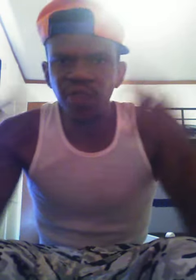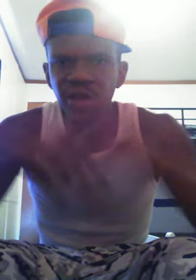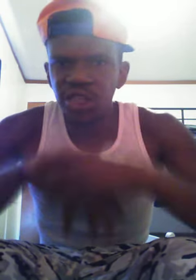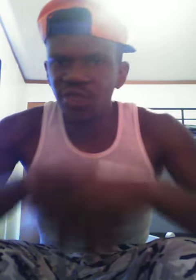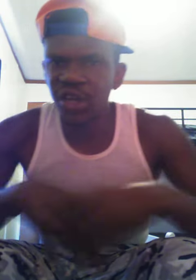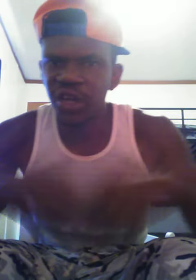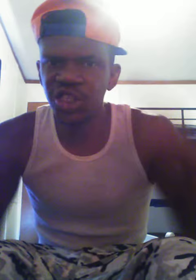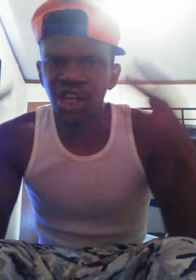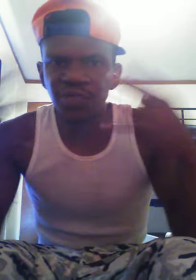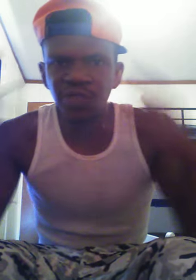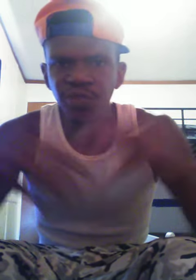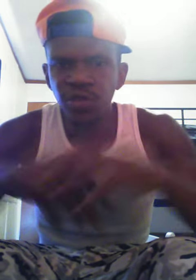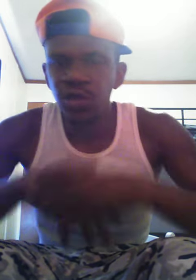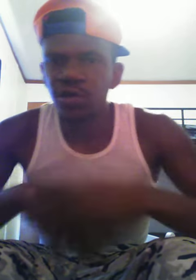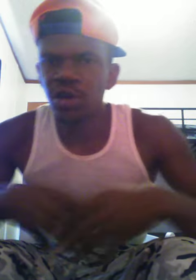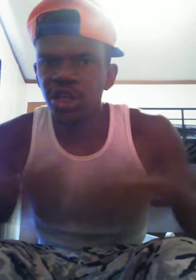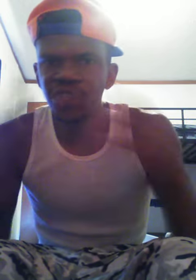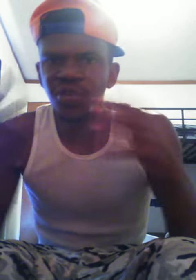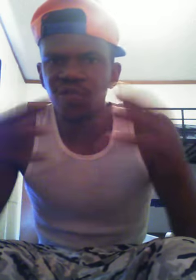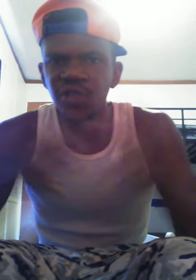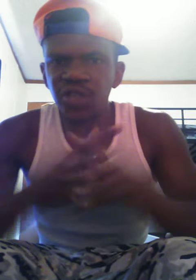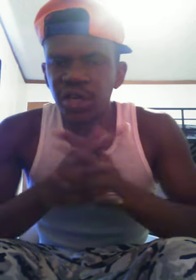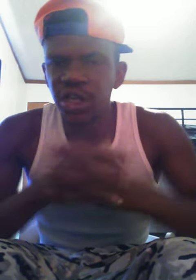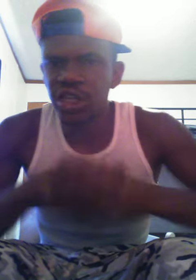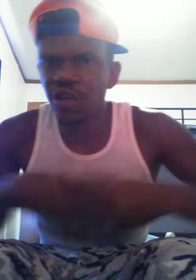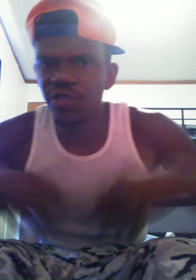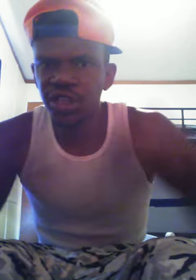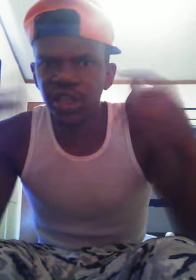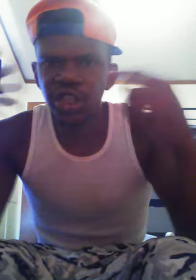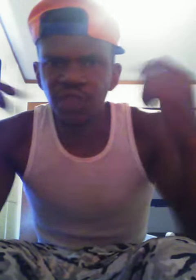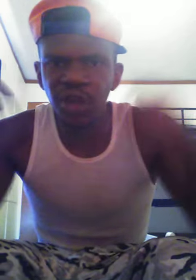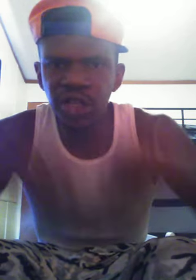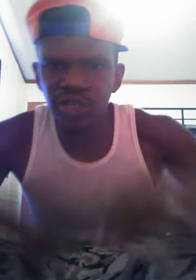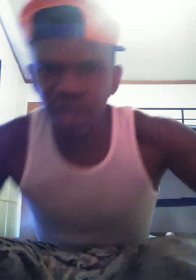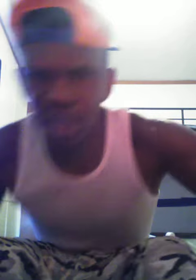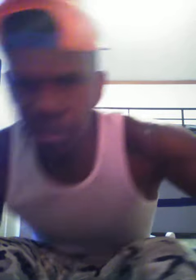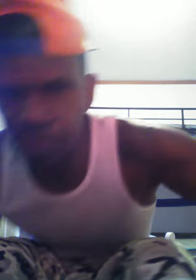so my hand, child, for the flow, go hard to my belly, Jesus, I guess, and have a sinning, Jesus, I'm my hand.